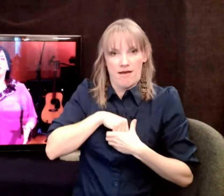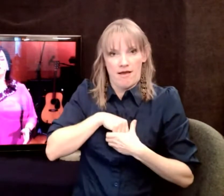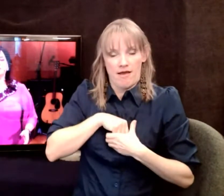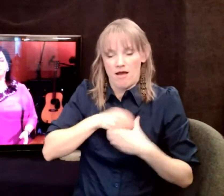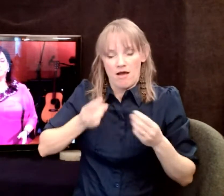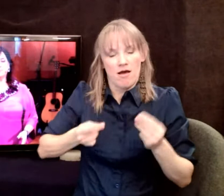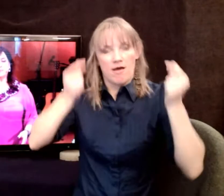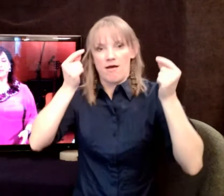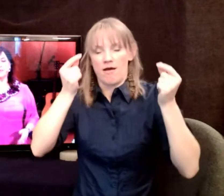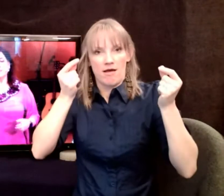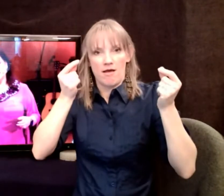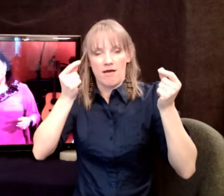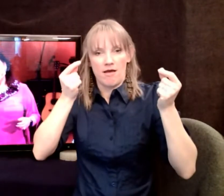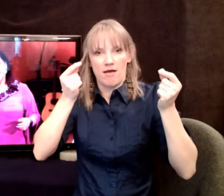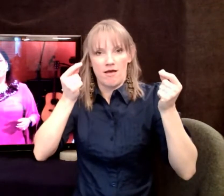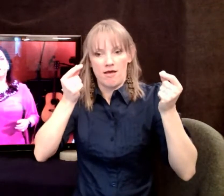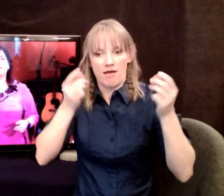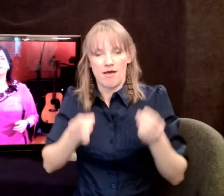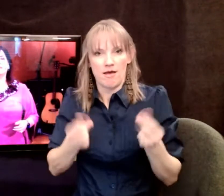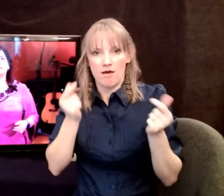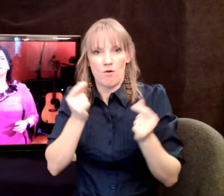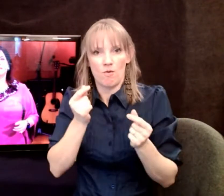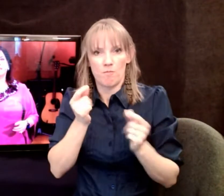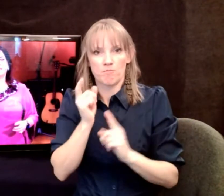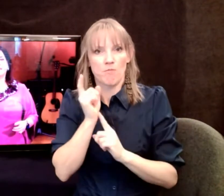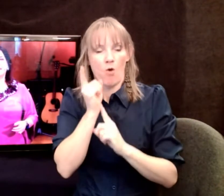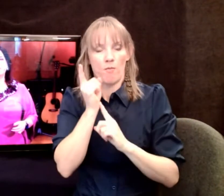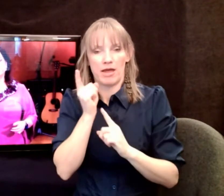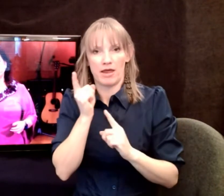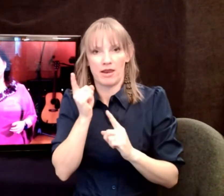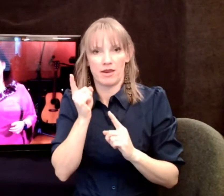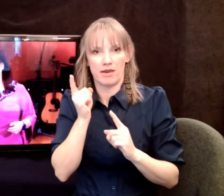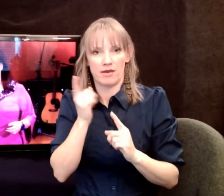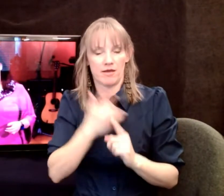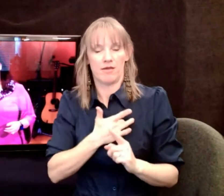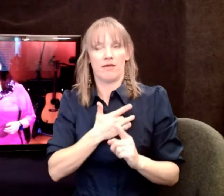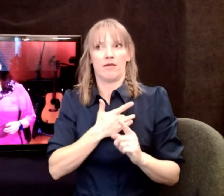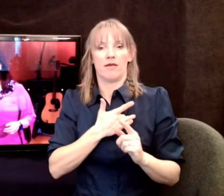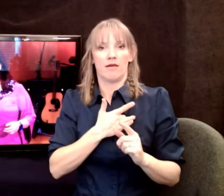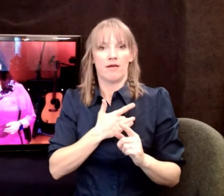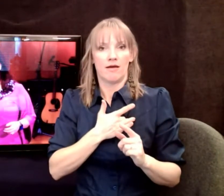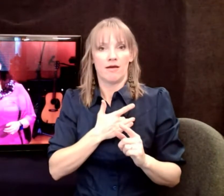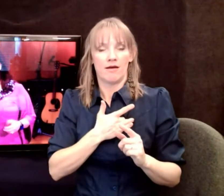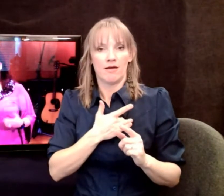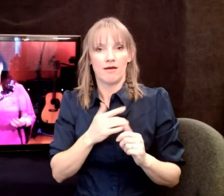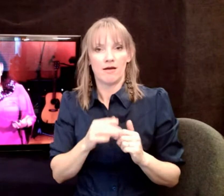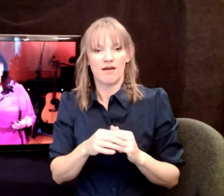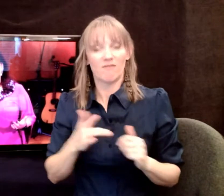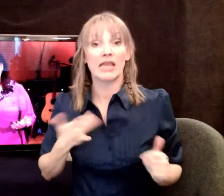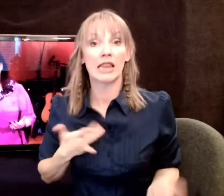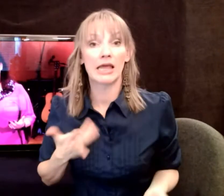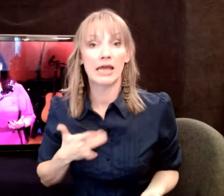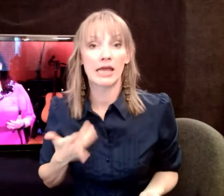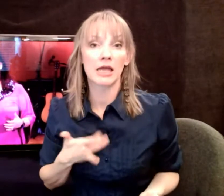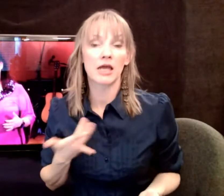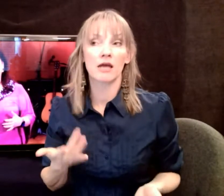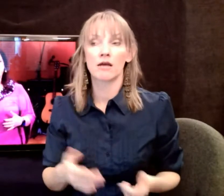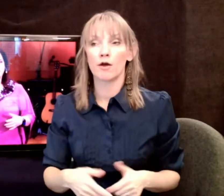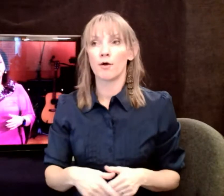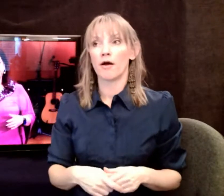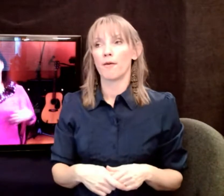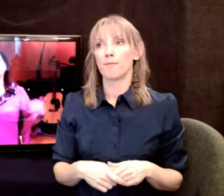flash. It comes in a moment. It comes in a feeling. It comes in